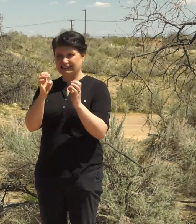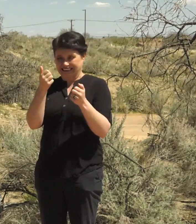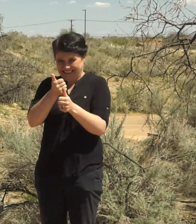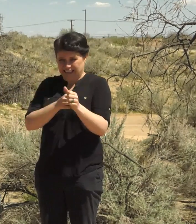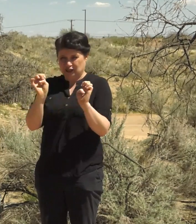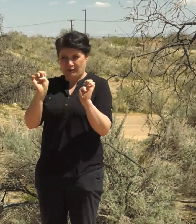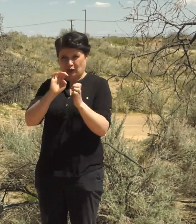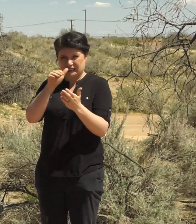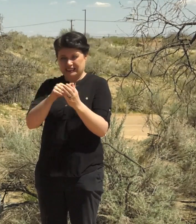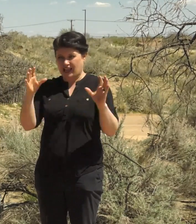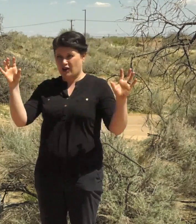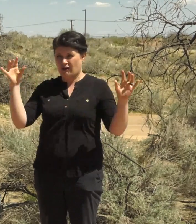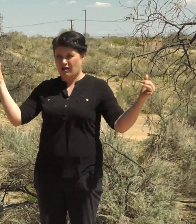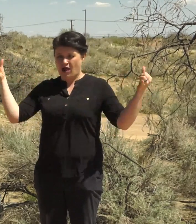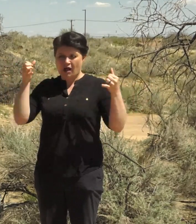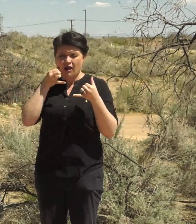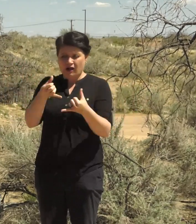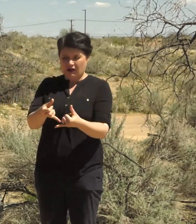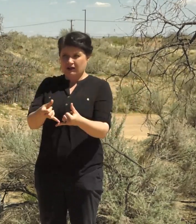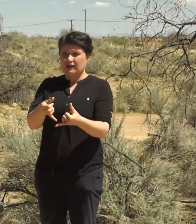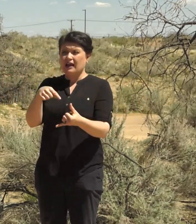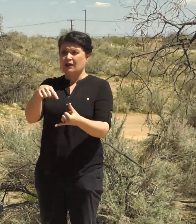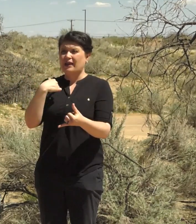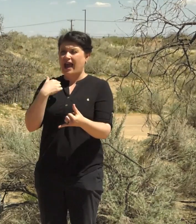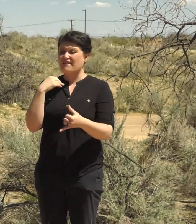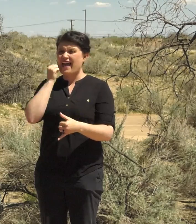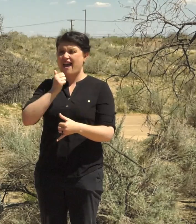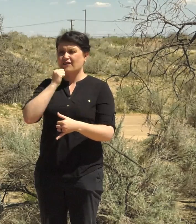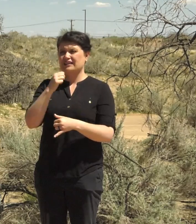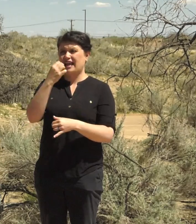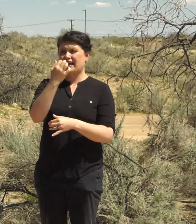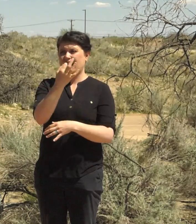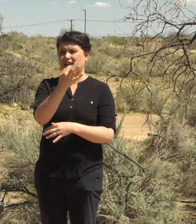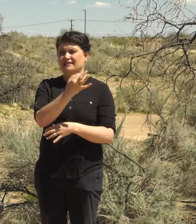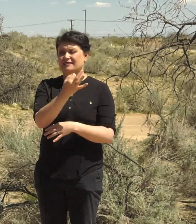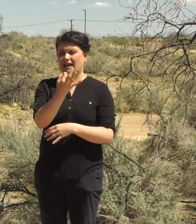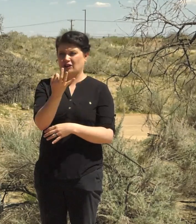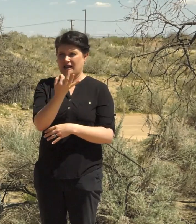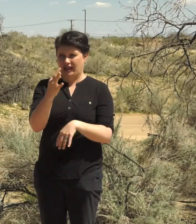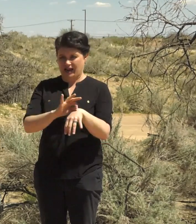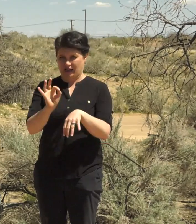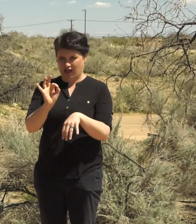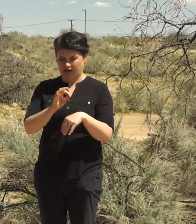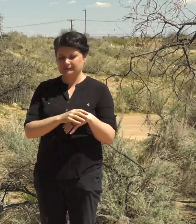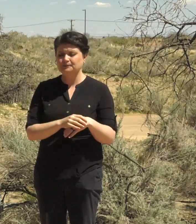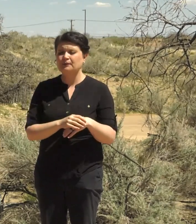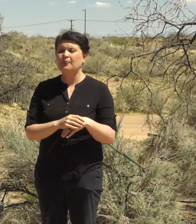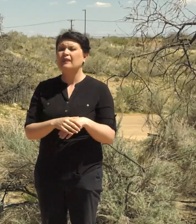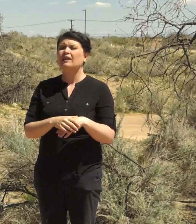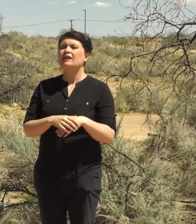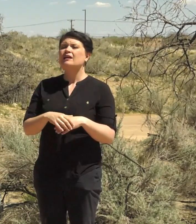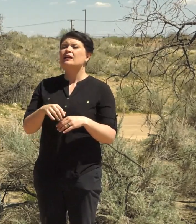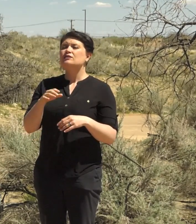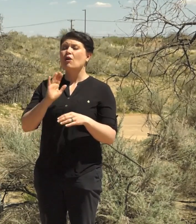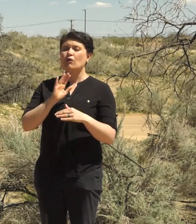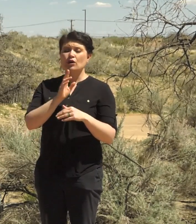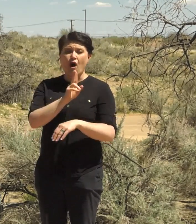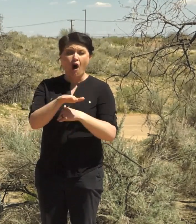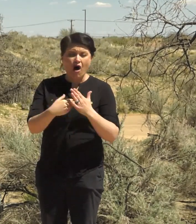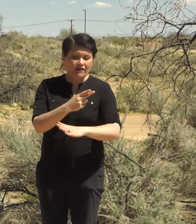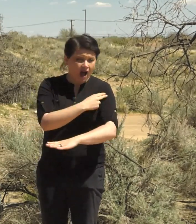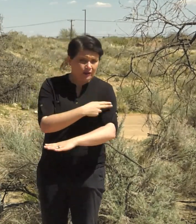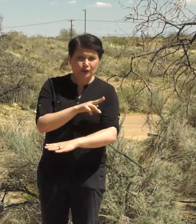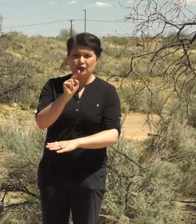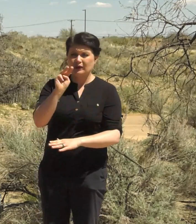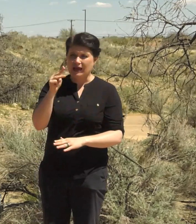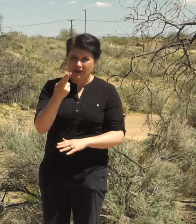state, the DOH, and from our city teams and our county teams, even UNM and all our hospitals, truly are demonstrating